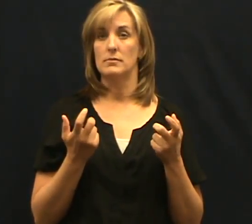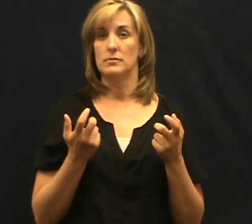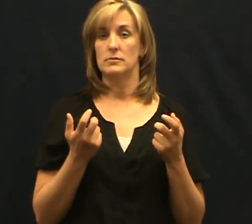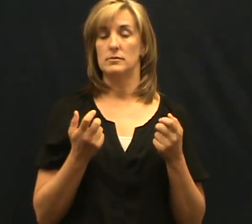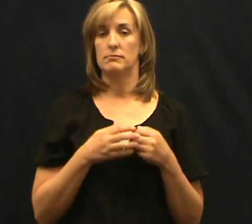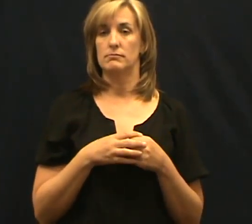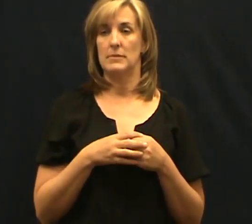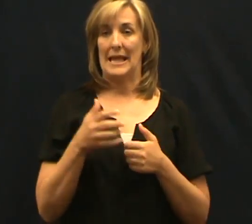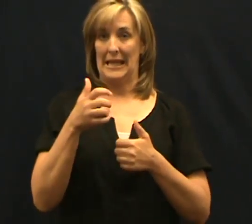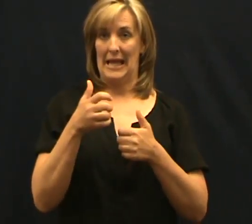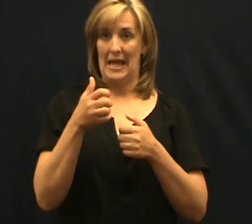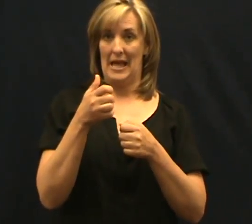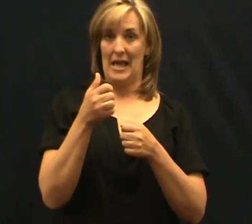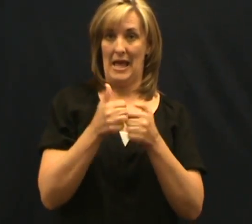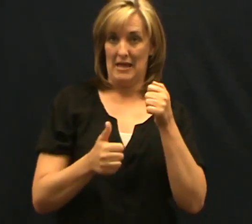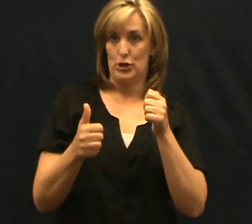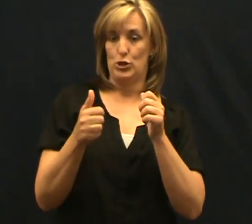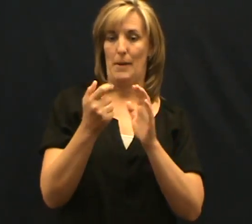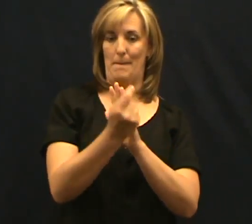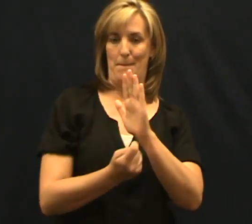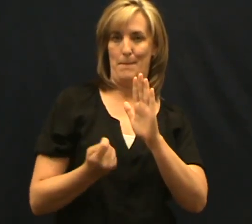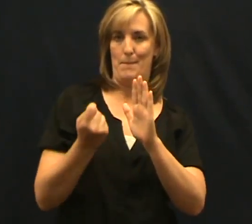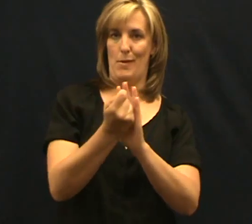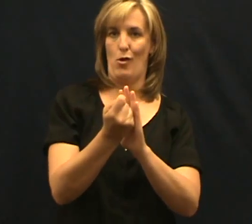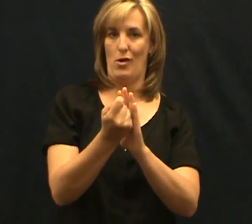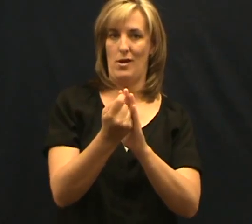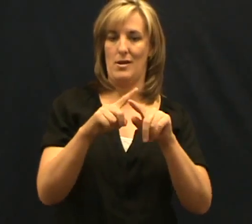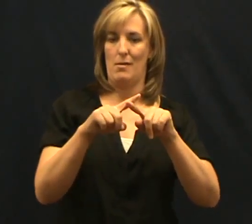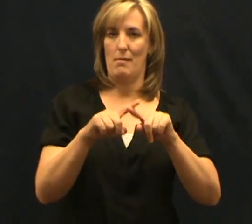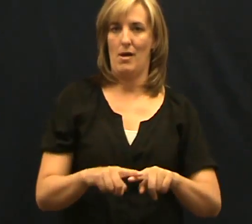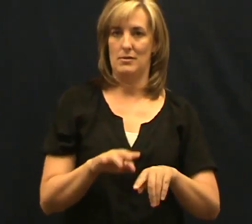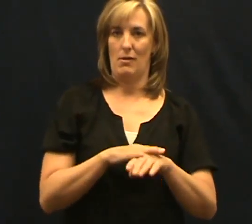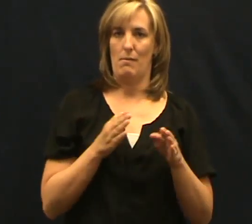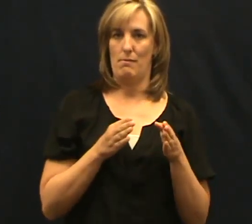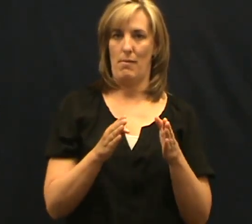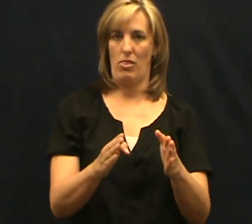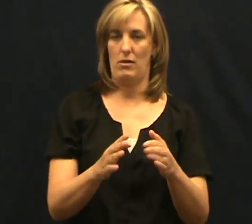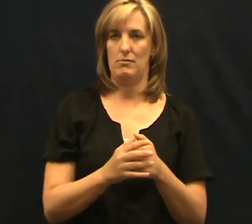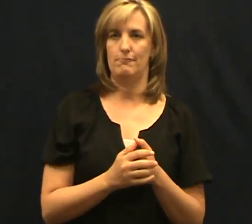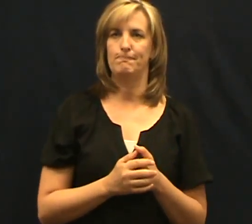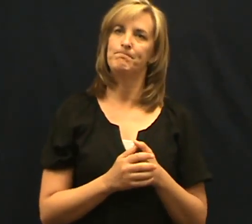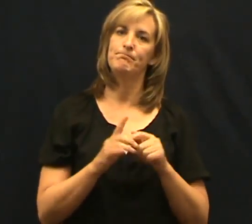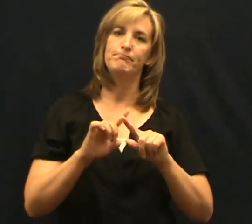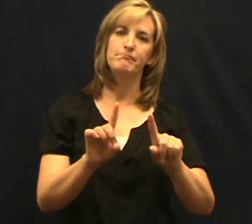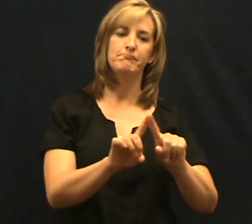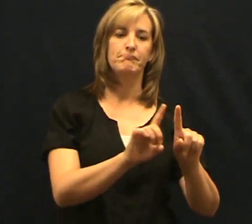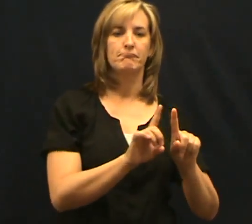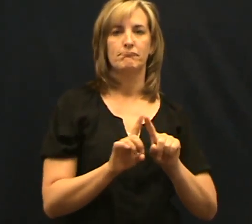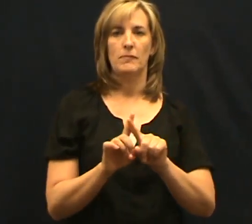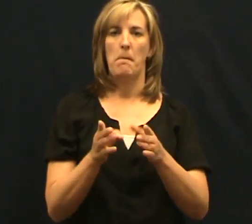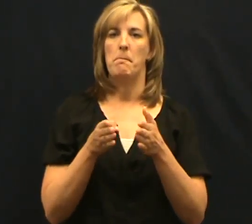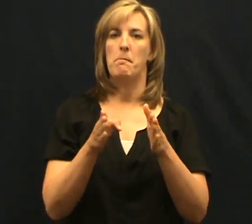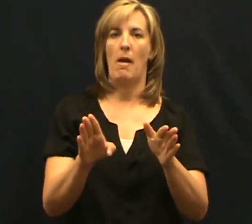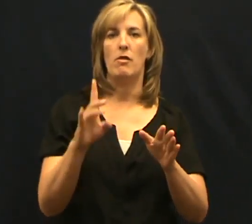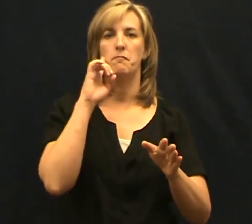amount, each period depends on a method. There are several different methods to depreciate assets,